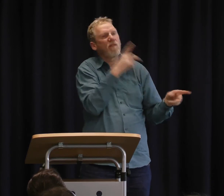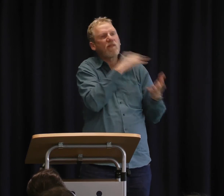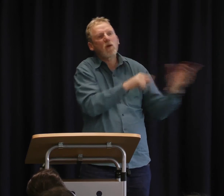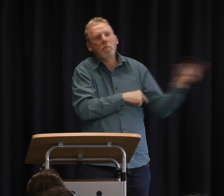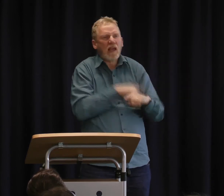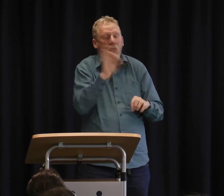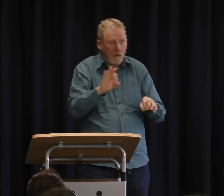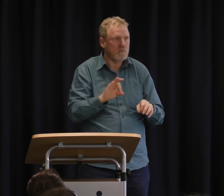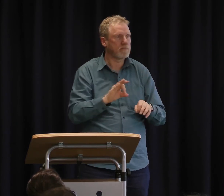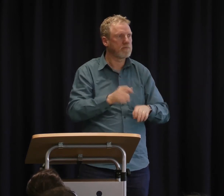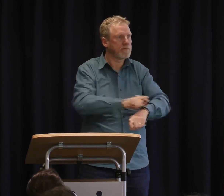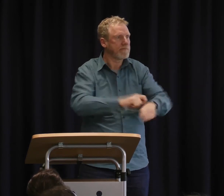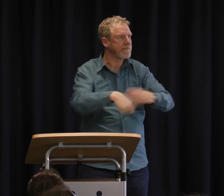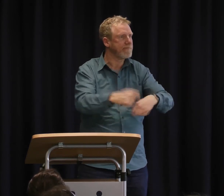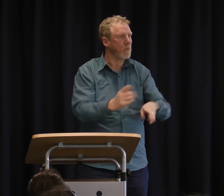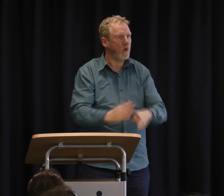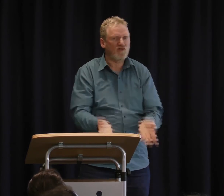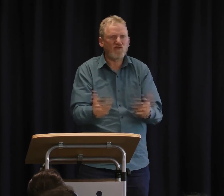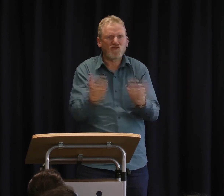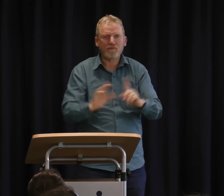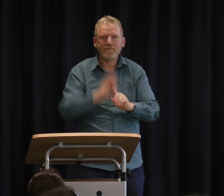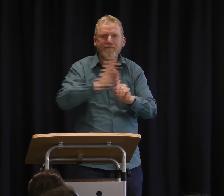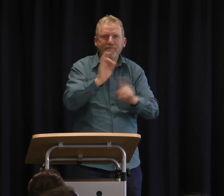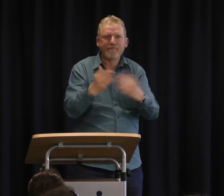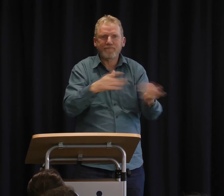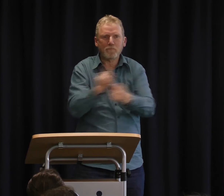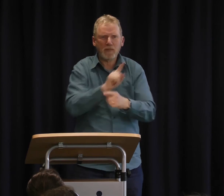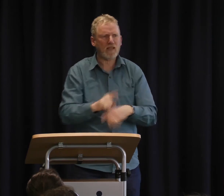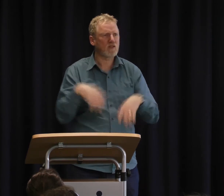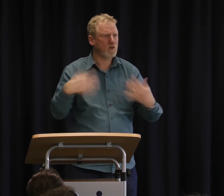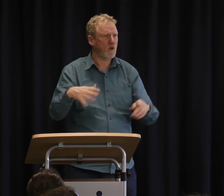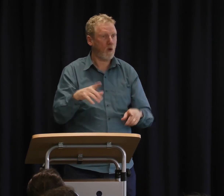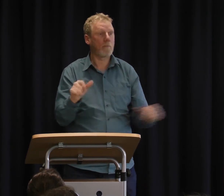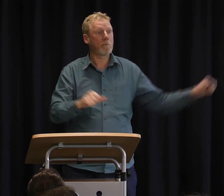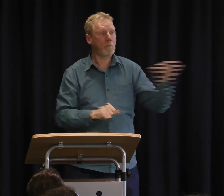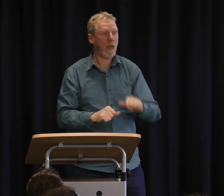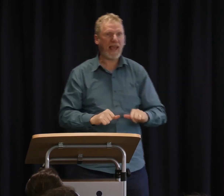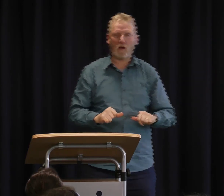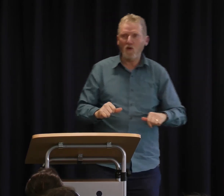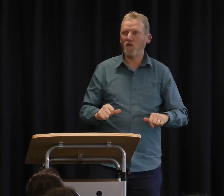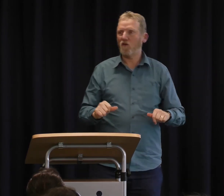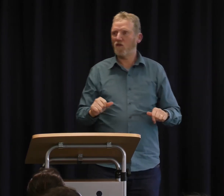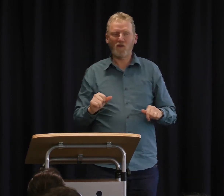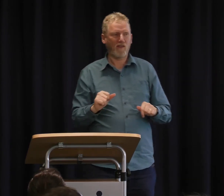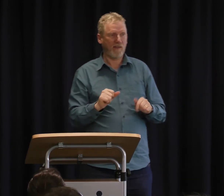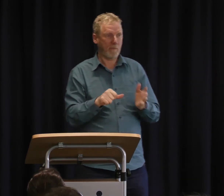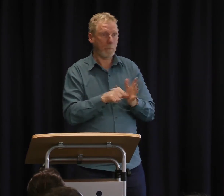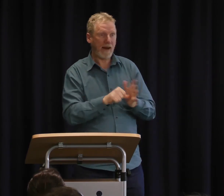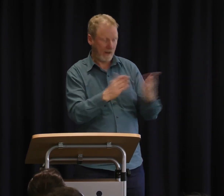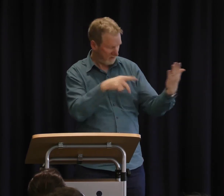maybe a bit of a demotion, but he, irregardless, had a lot of energy, wanted to strengthen the organisation and do